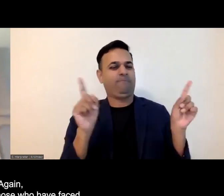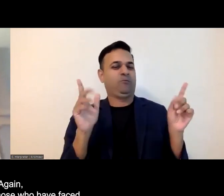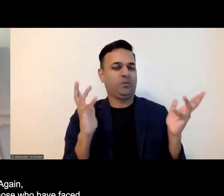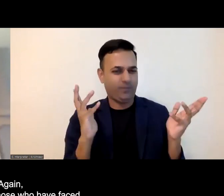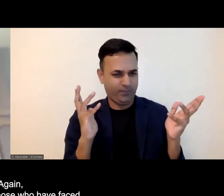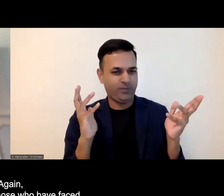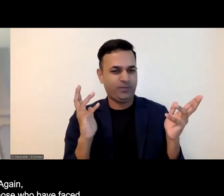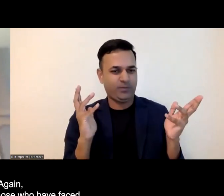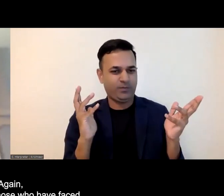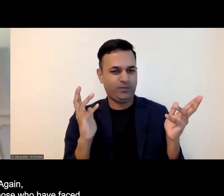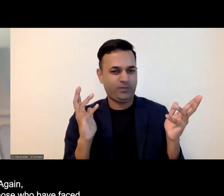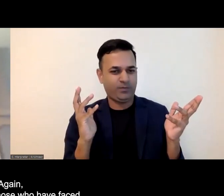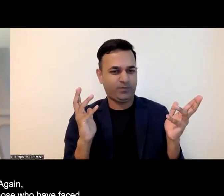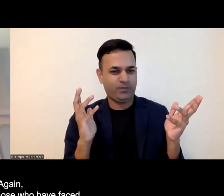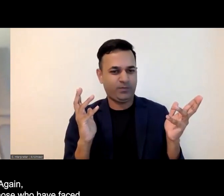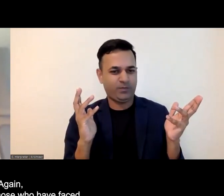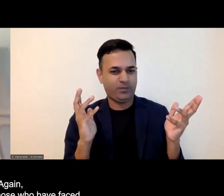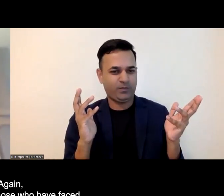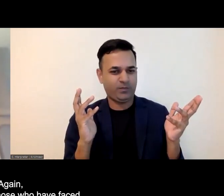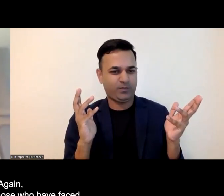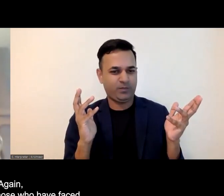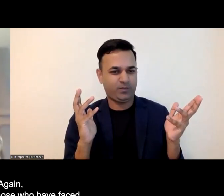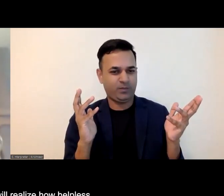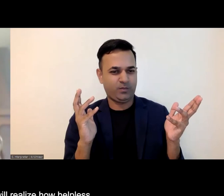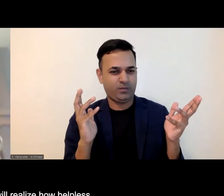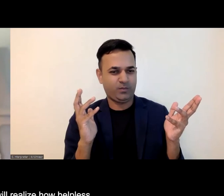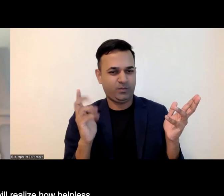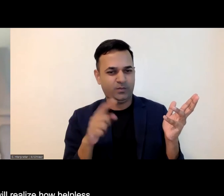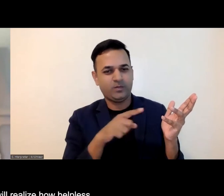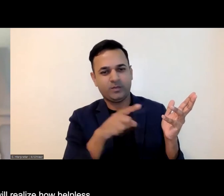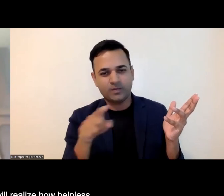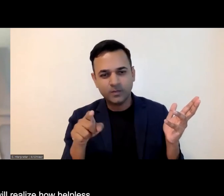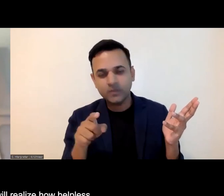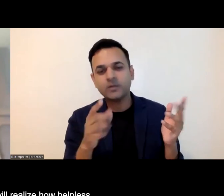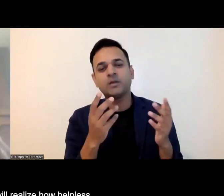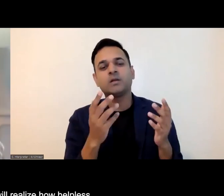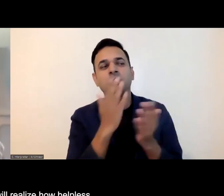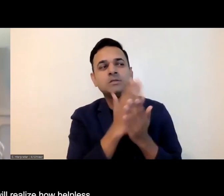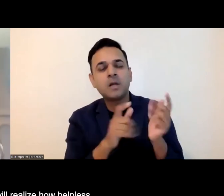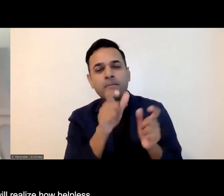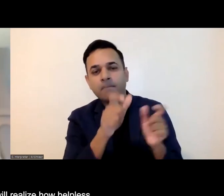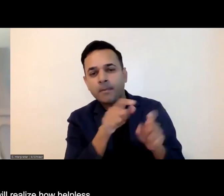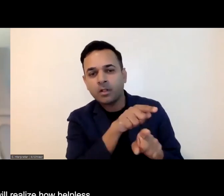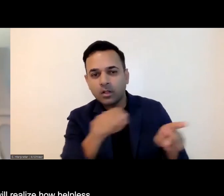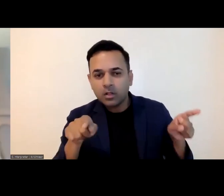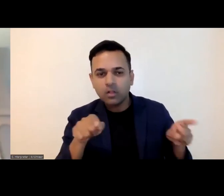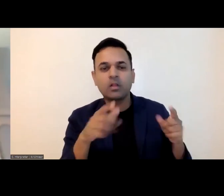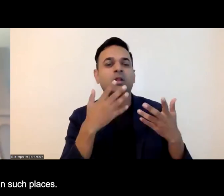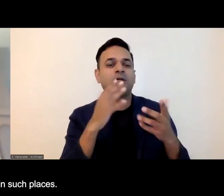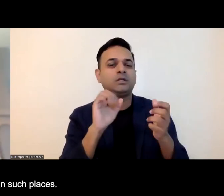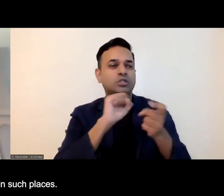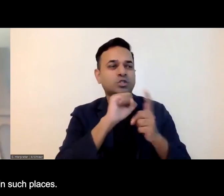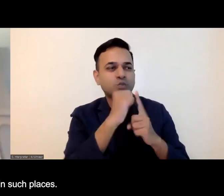Again, I will tell, only those who have faced such a situation will realize how